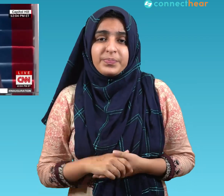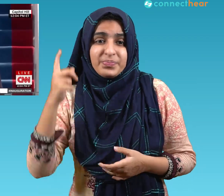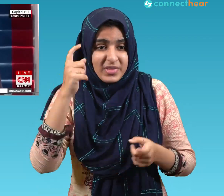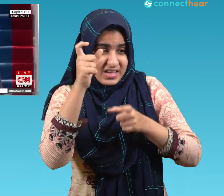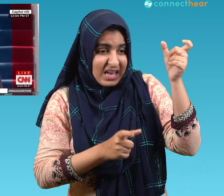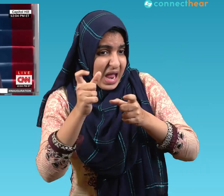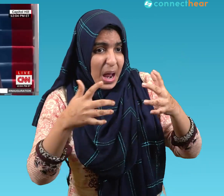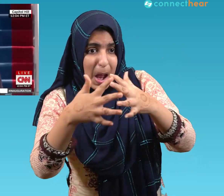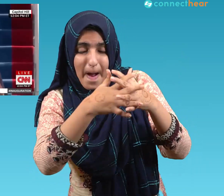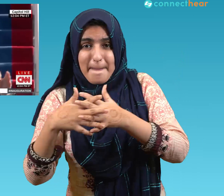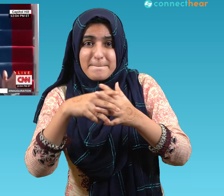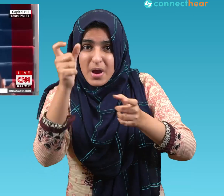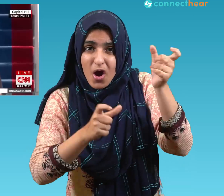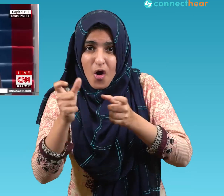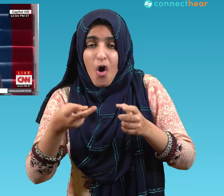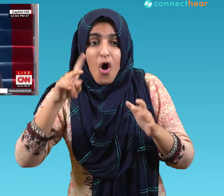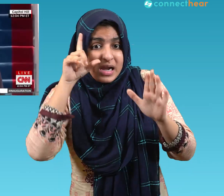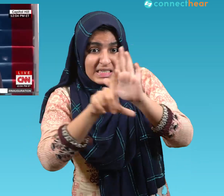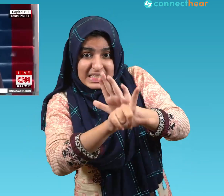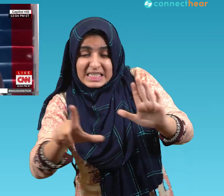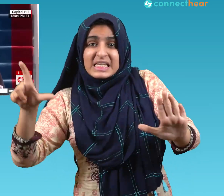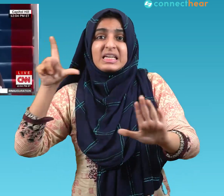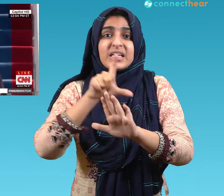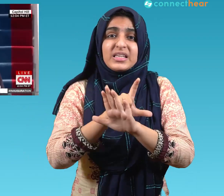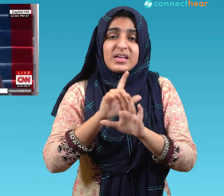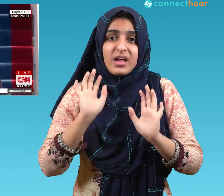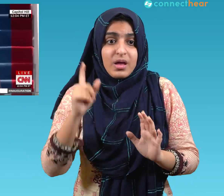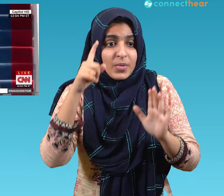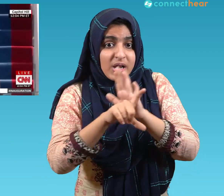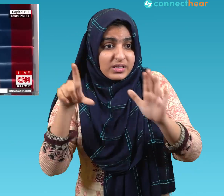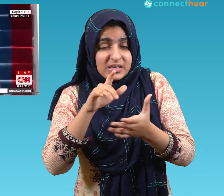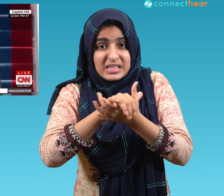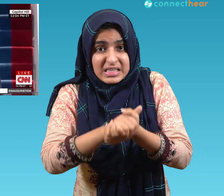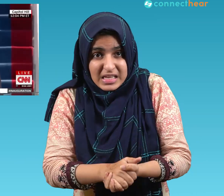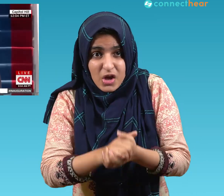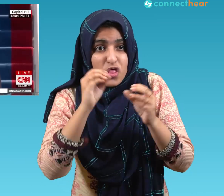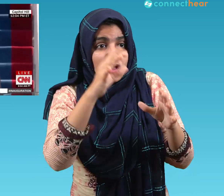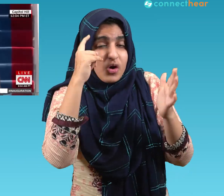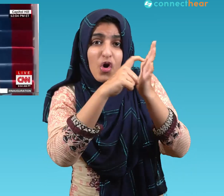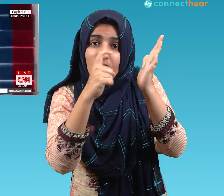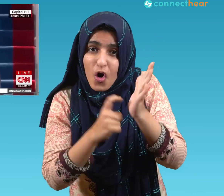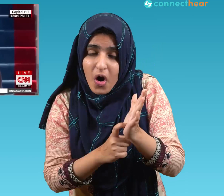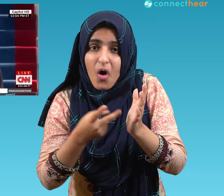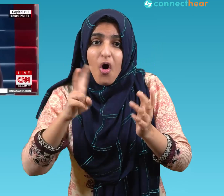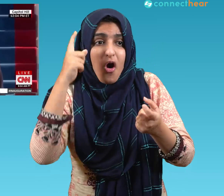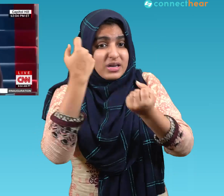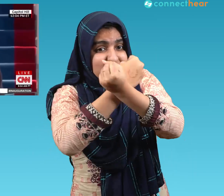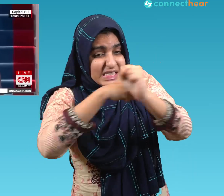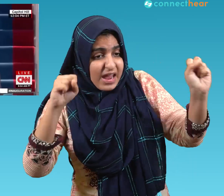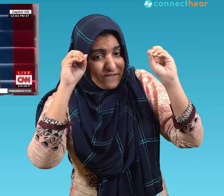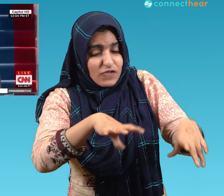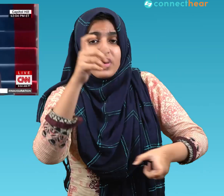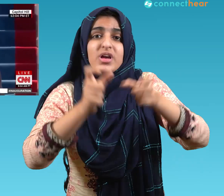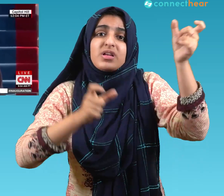as Americans, and especially as leaders. Leaders who have pledged to honor our Constitution and protect our nation,